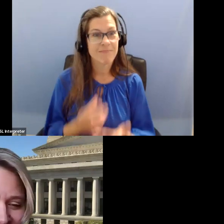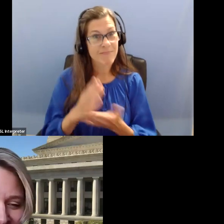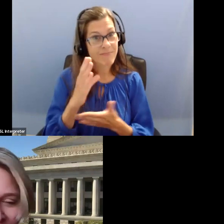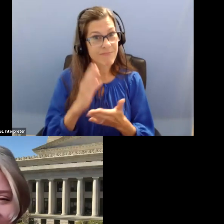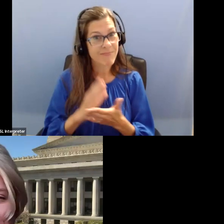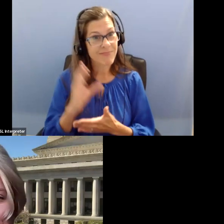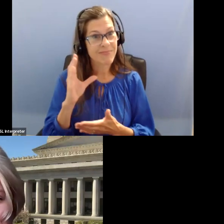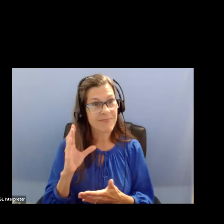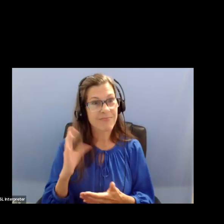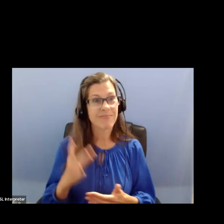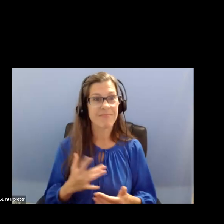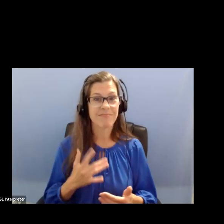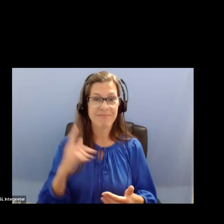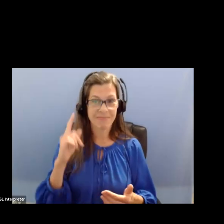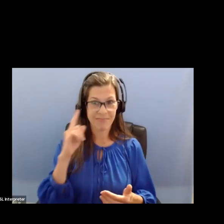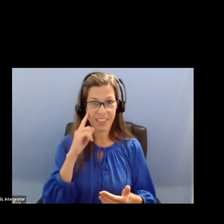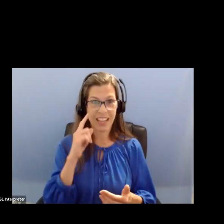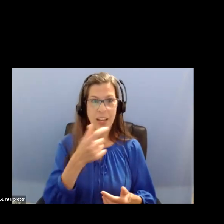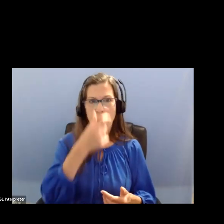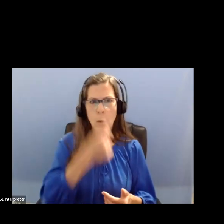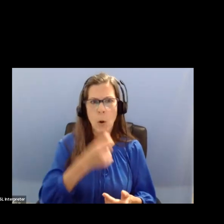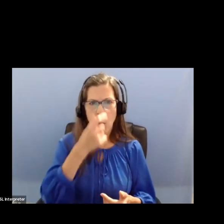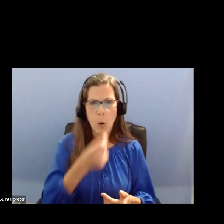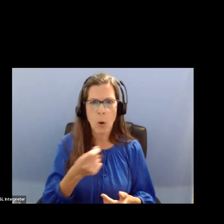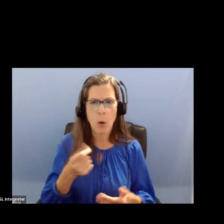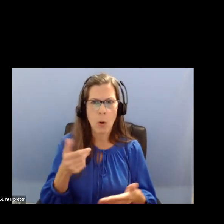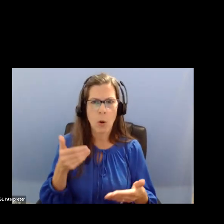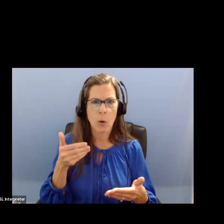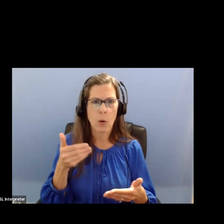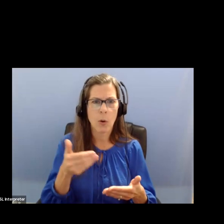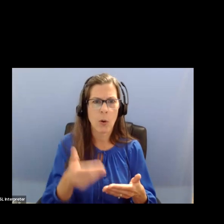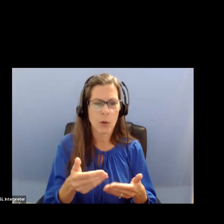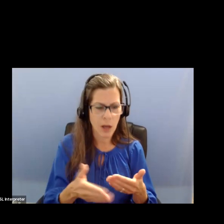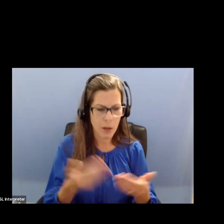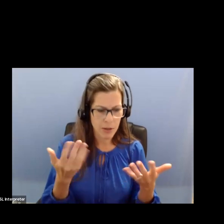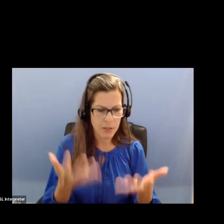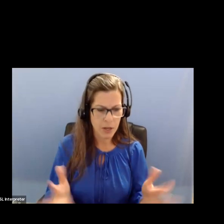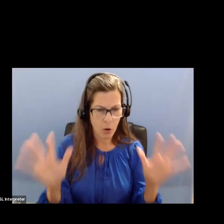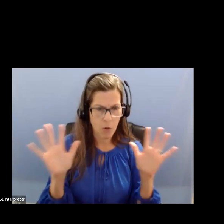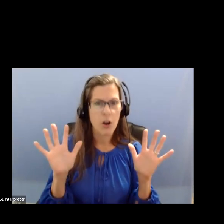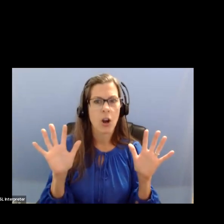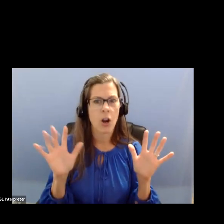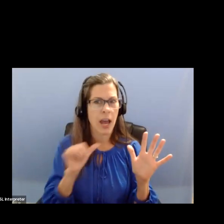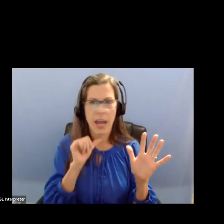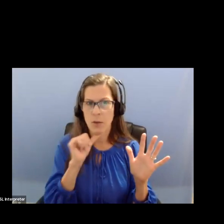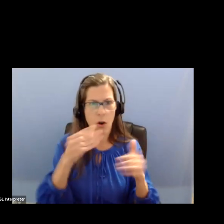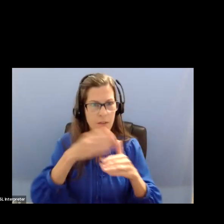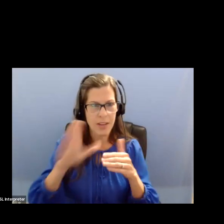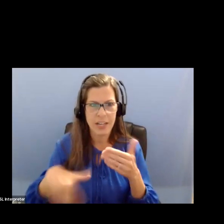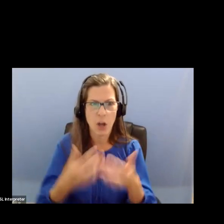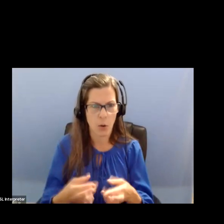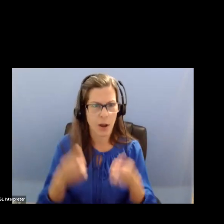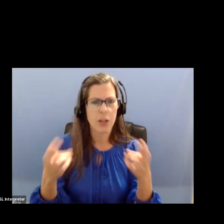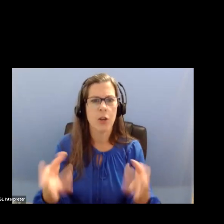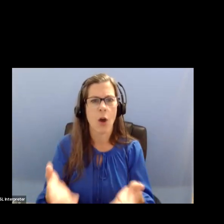like, and I think this cold is on the tail end, so I probably won't get through all of the recommendations you offered to me today, but it's really good to have a